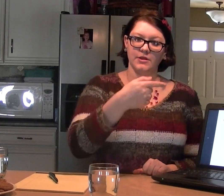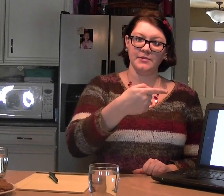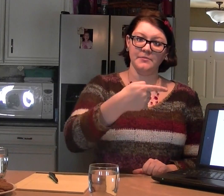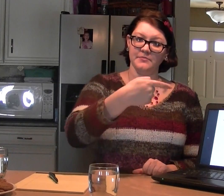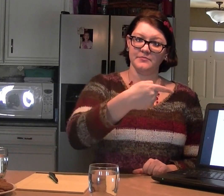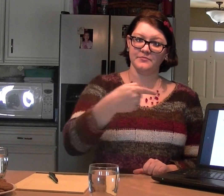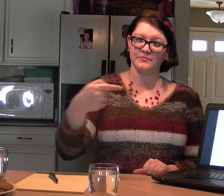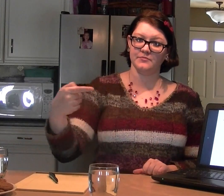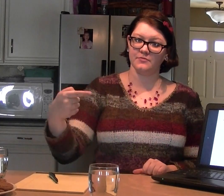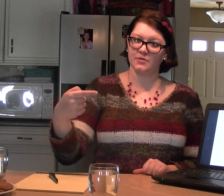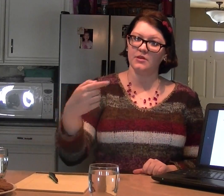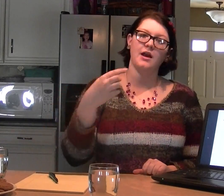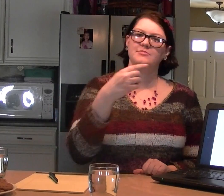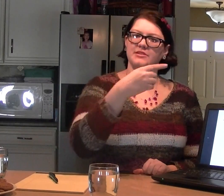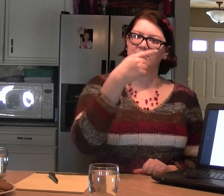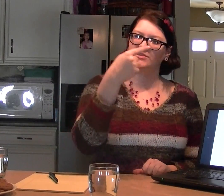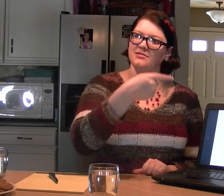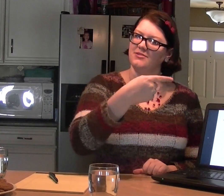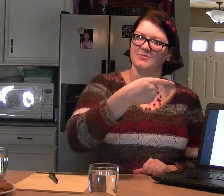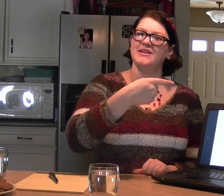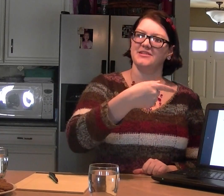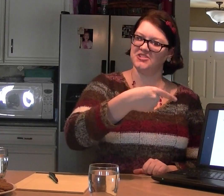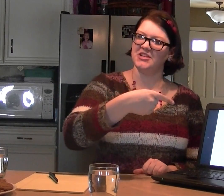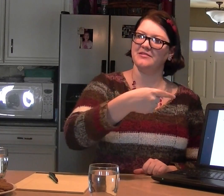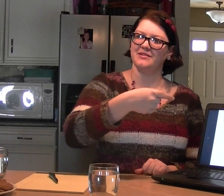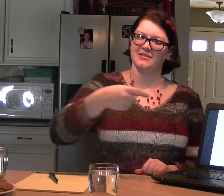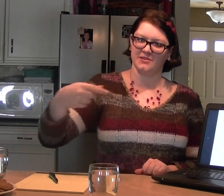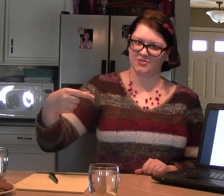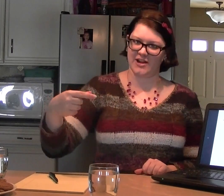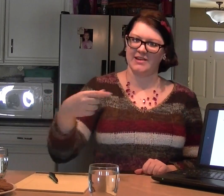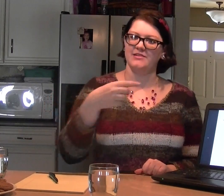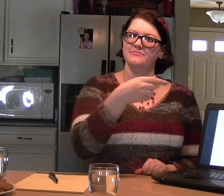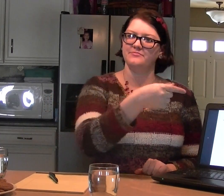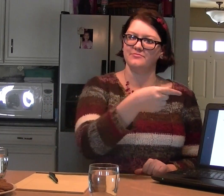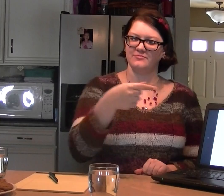Green, I believe it's you're making a G and then dragging it.